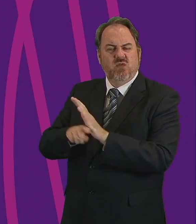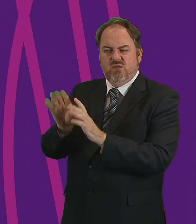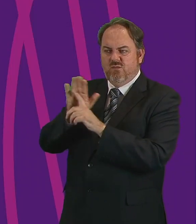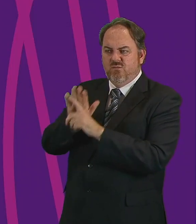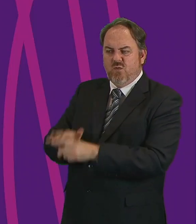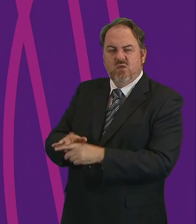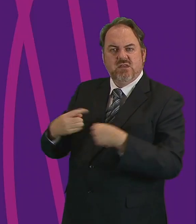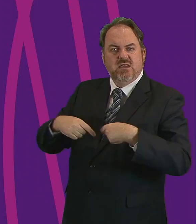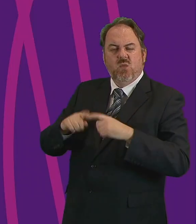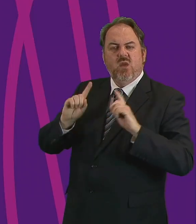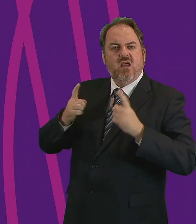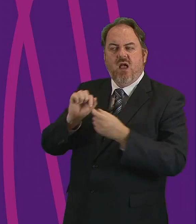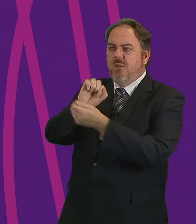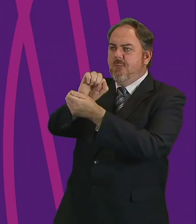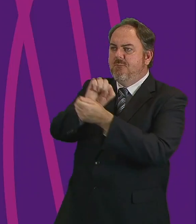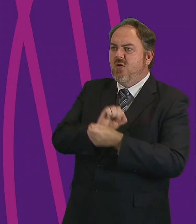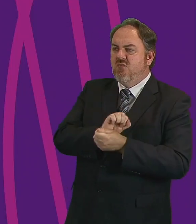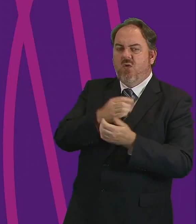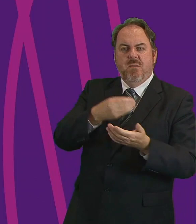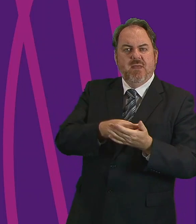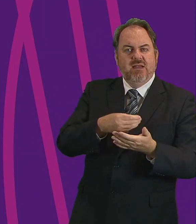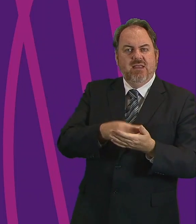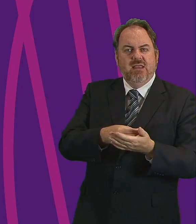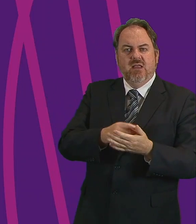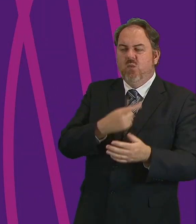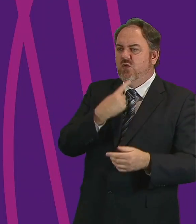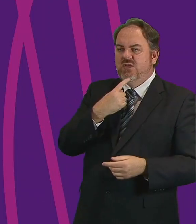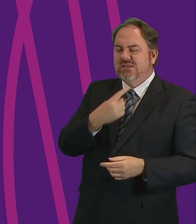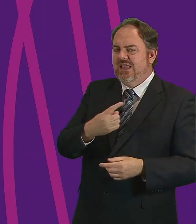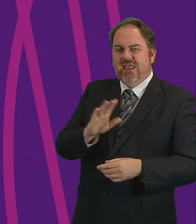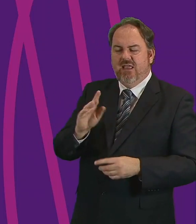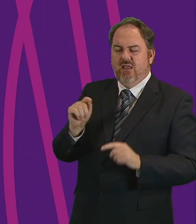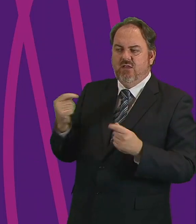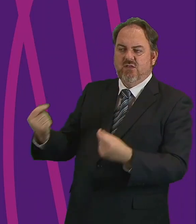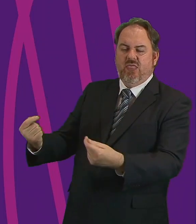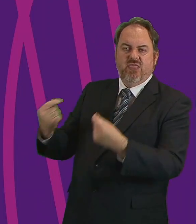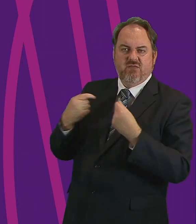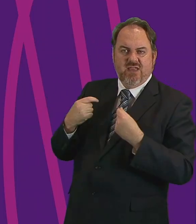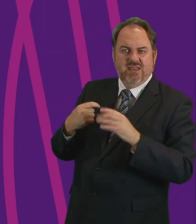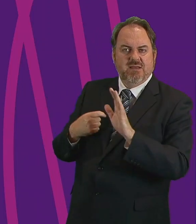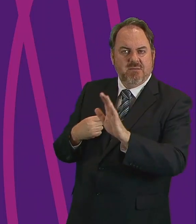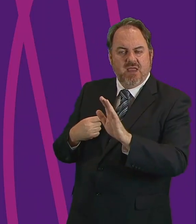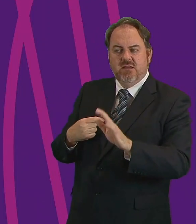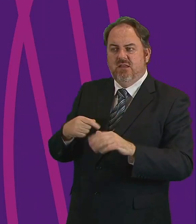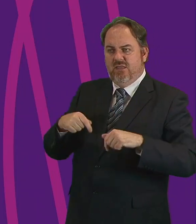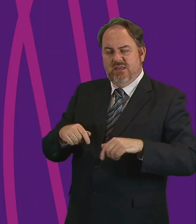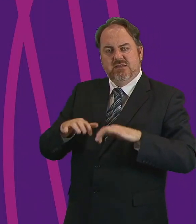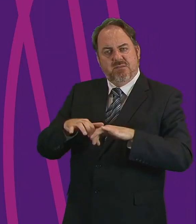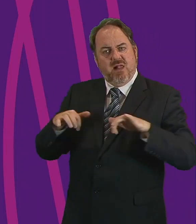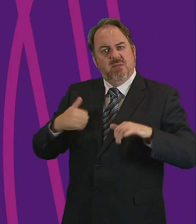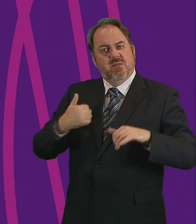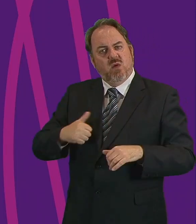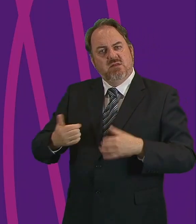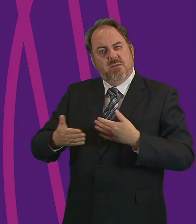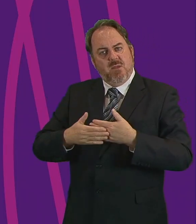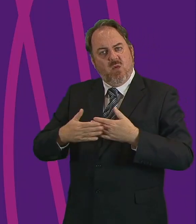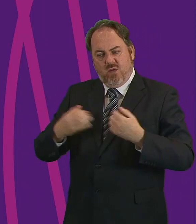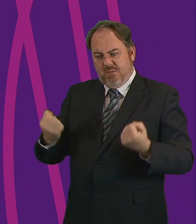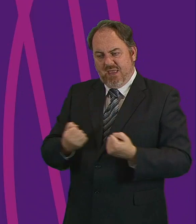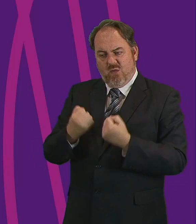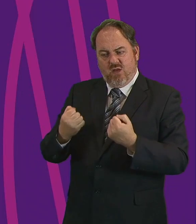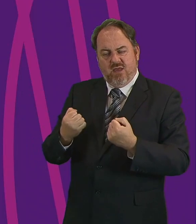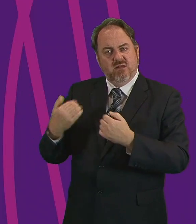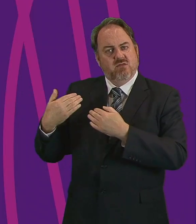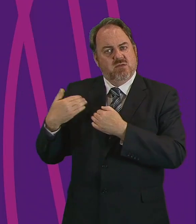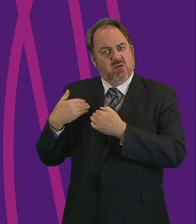seen as a threat by those who do not wish to see this Parliament have greater responsibility. There is absolutely no reason